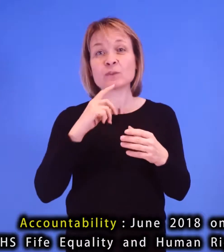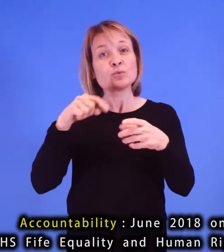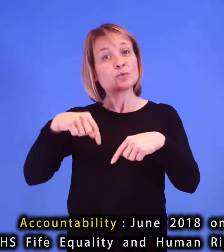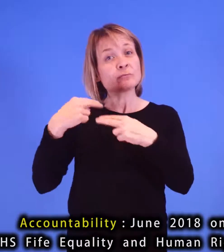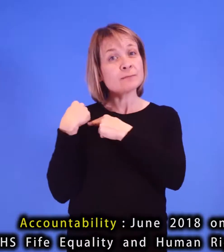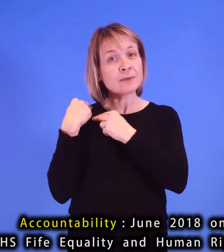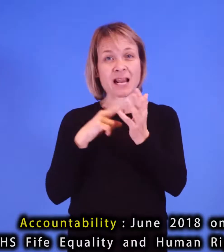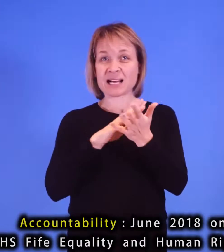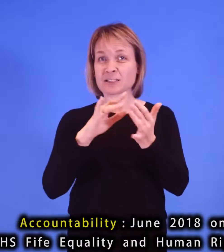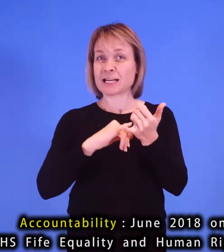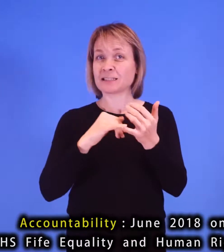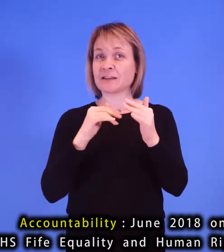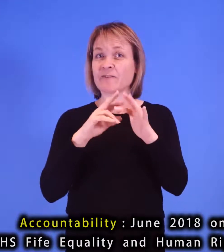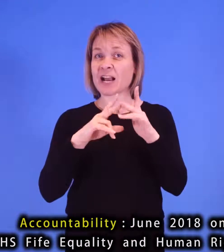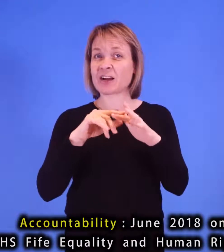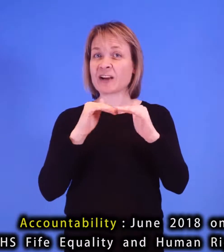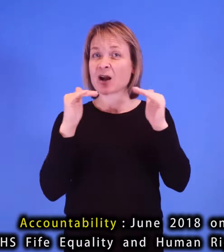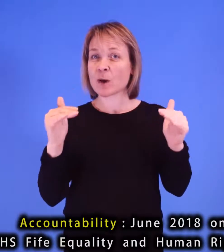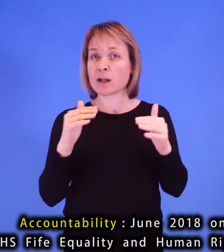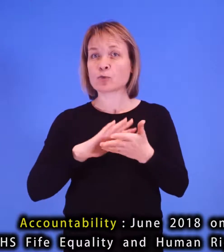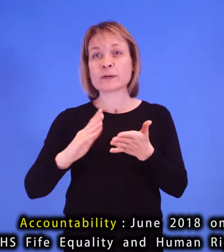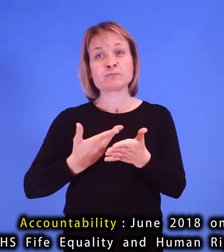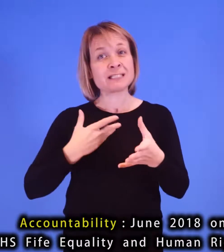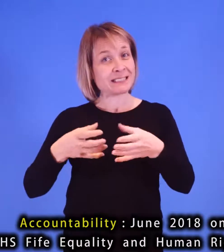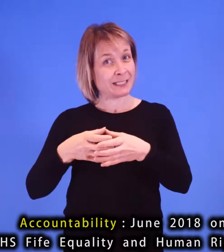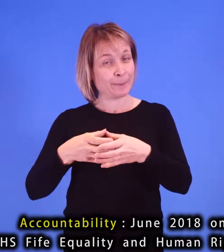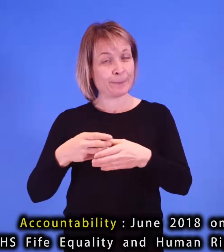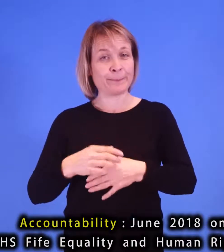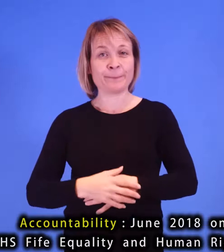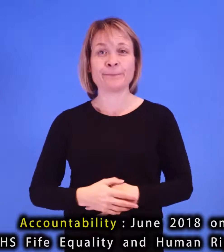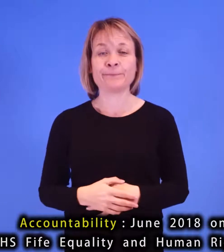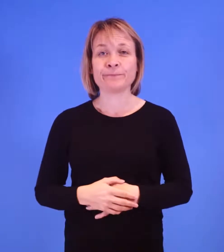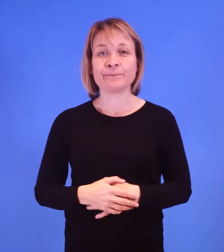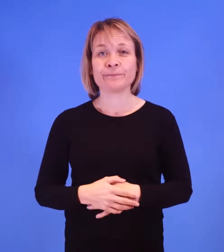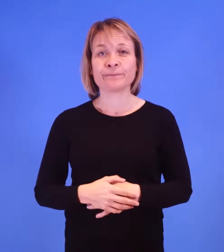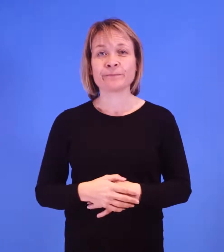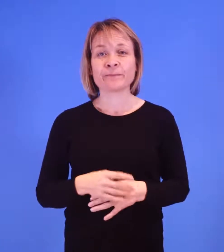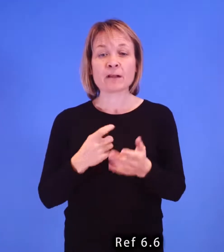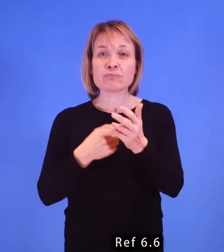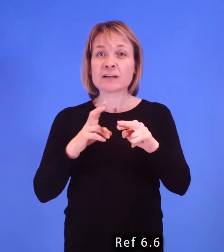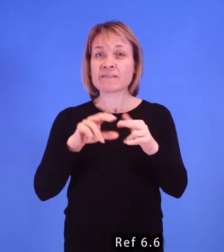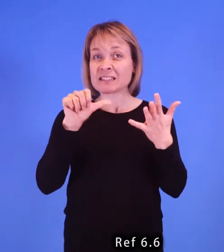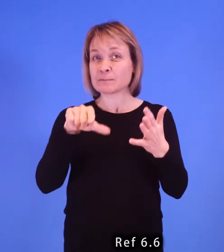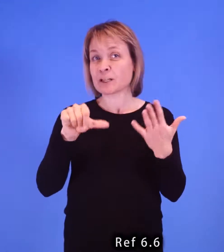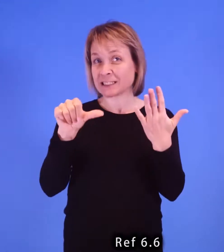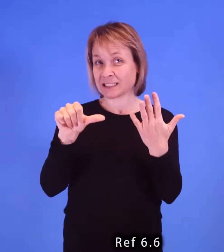NHS Fife Equality and Human Rights Team. Reference